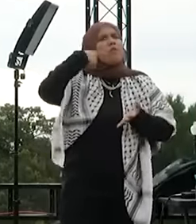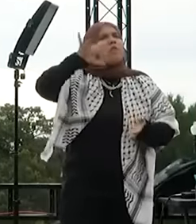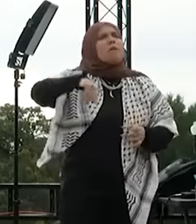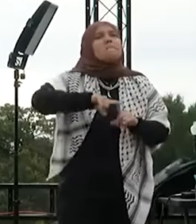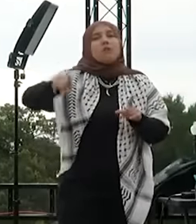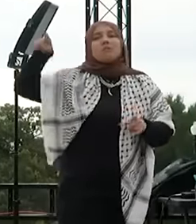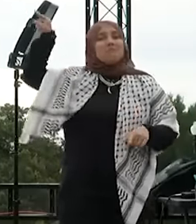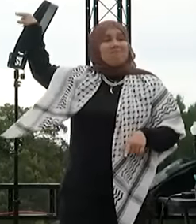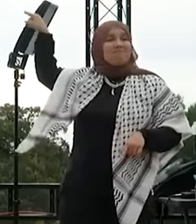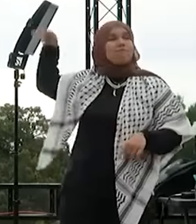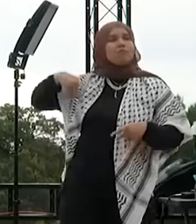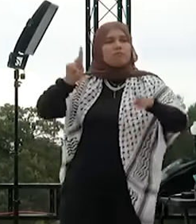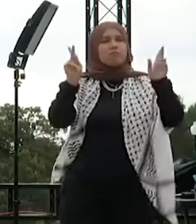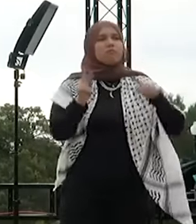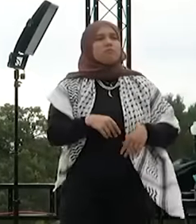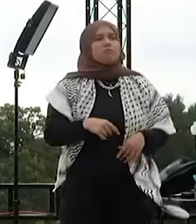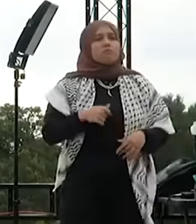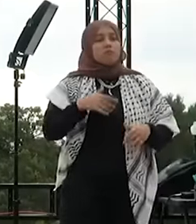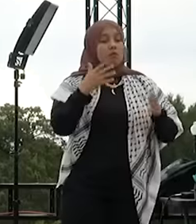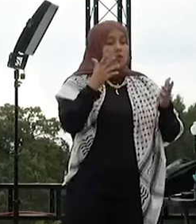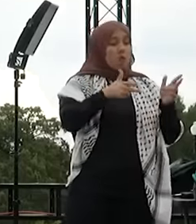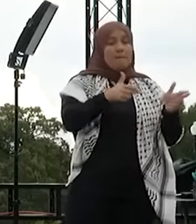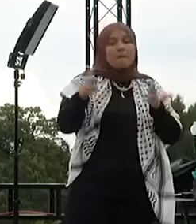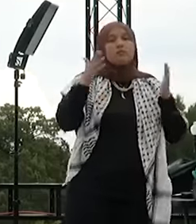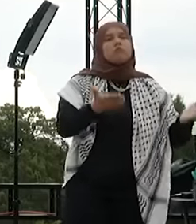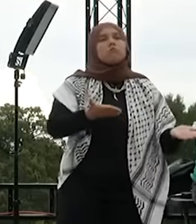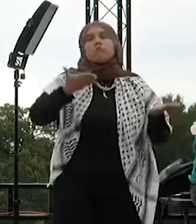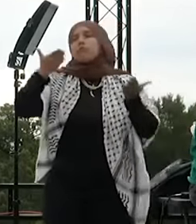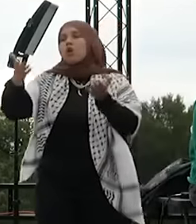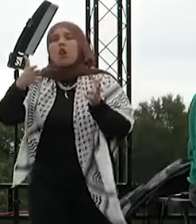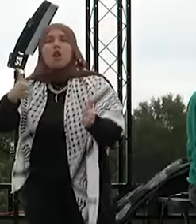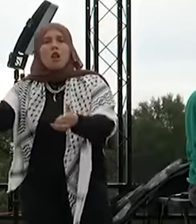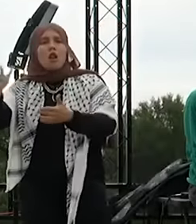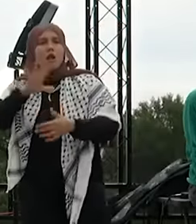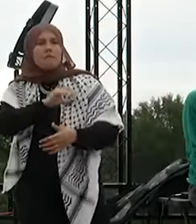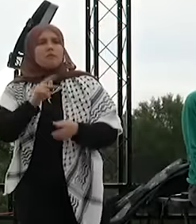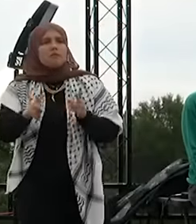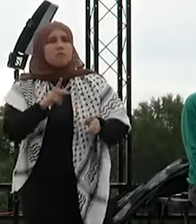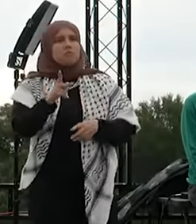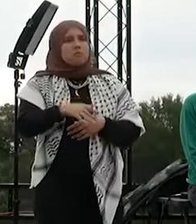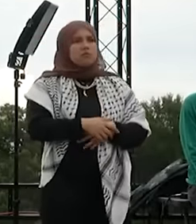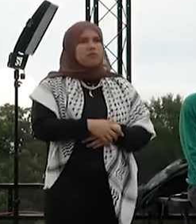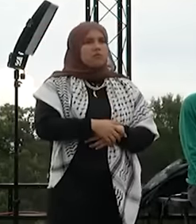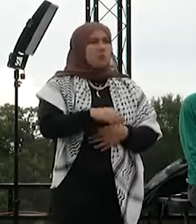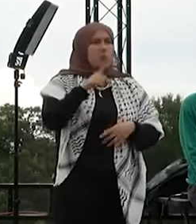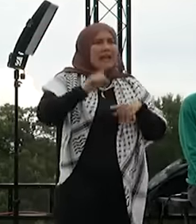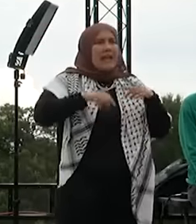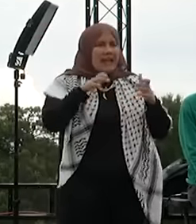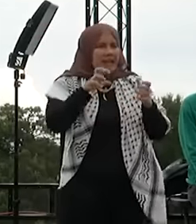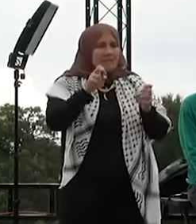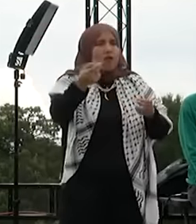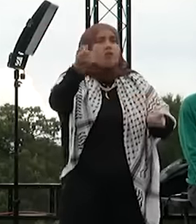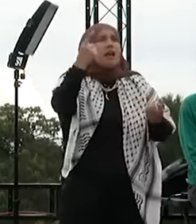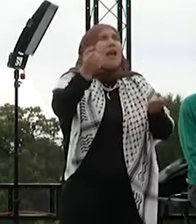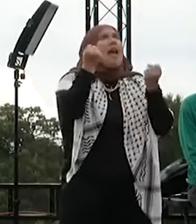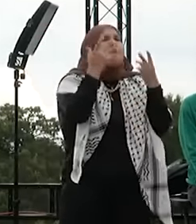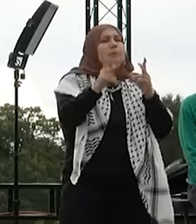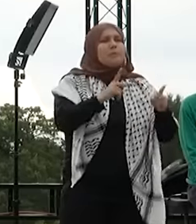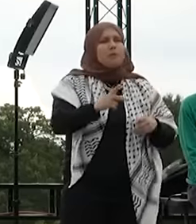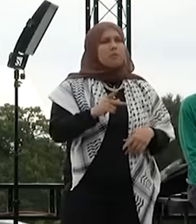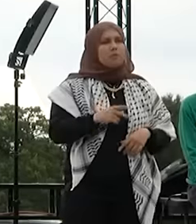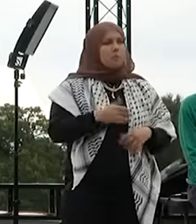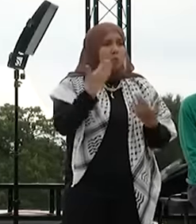here, that go to kill them, and we can't even keep up with the death toll. We are witnesses to